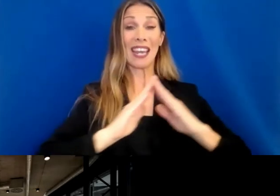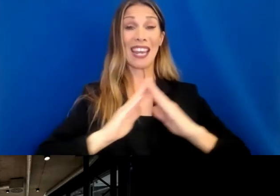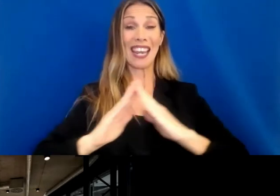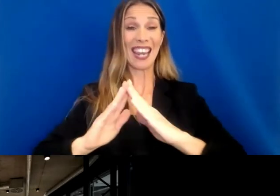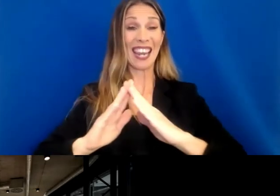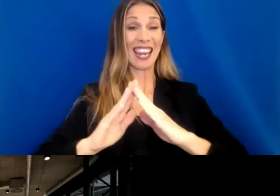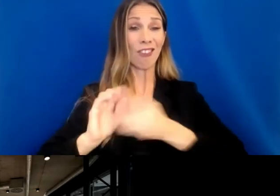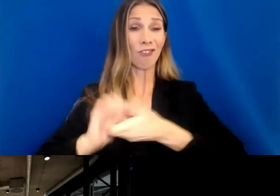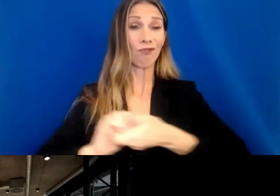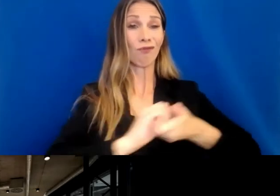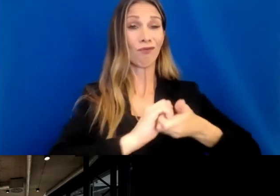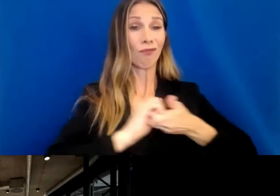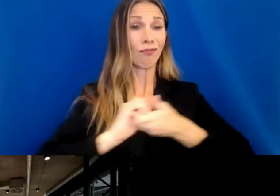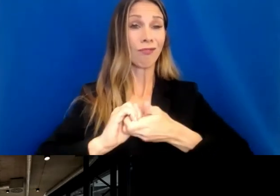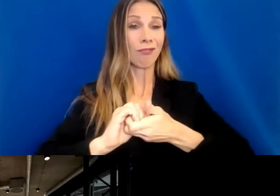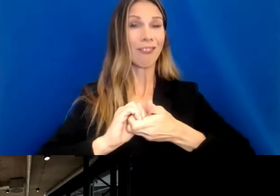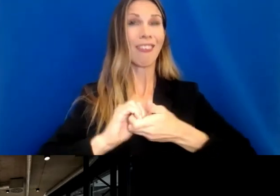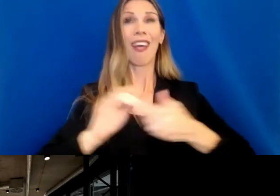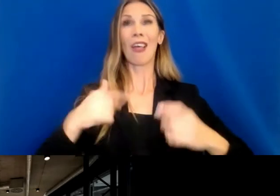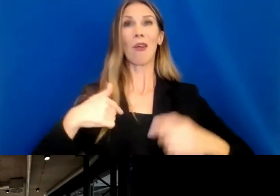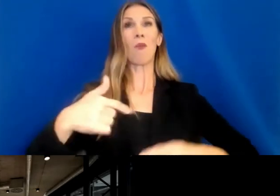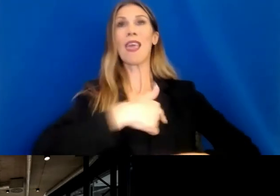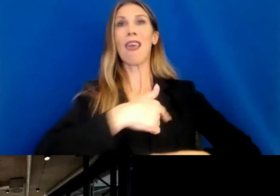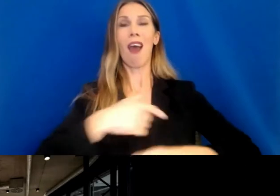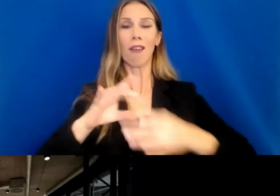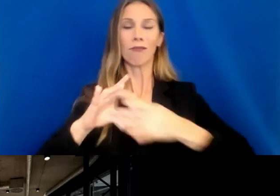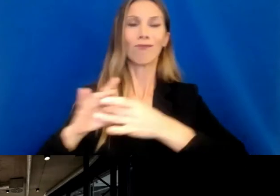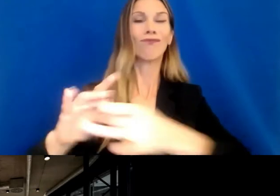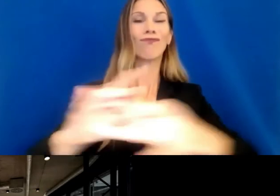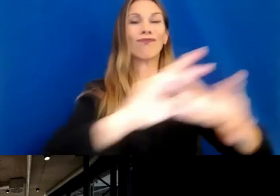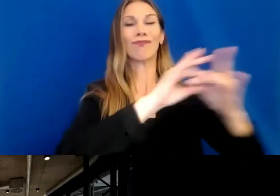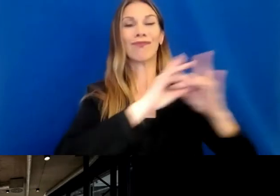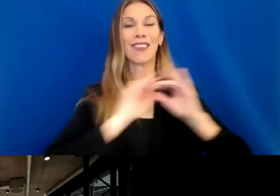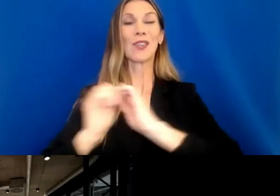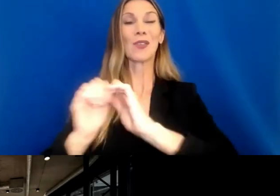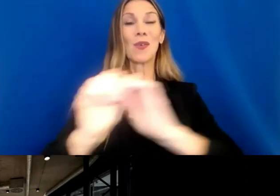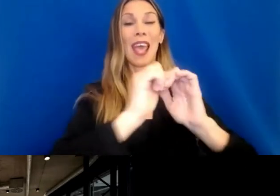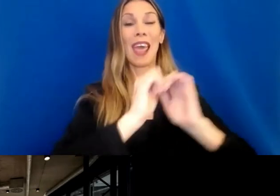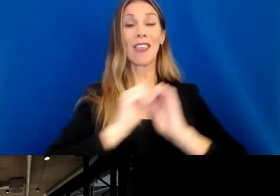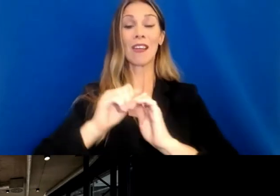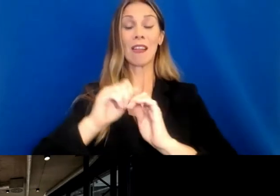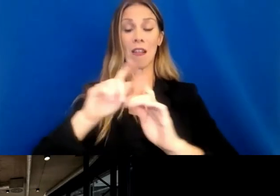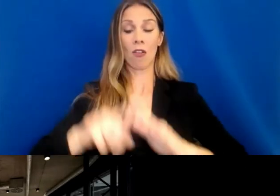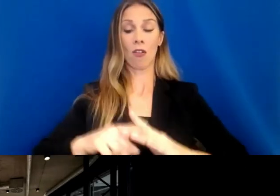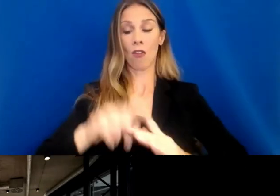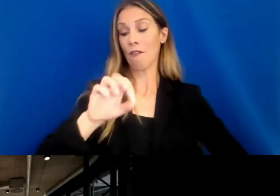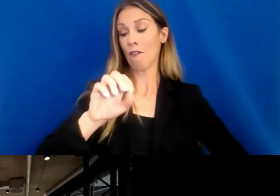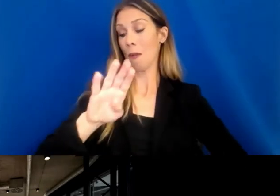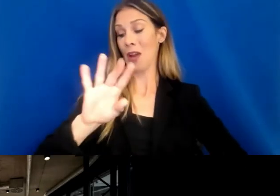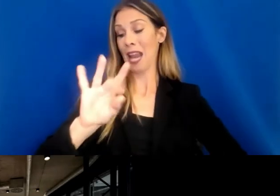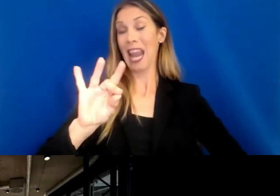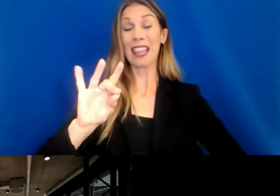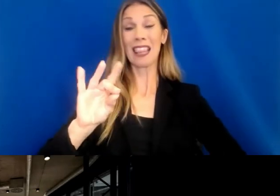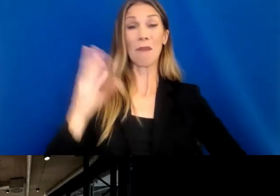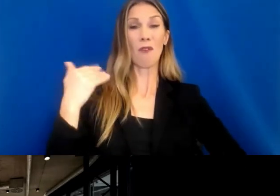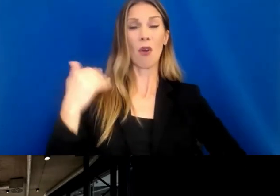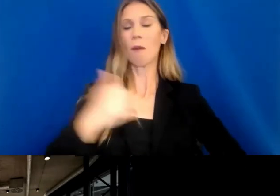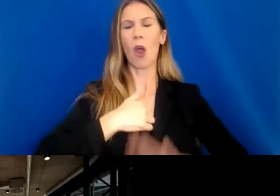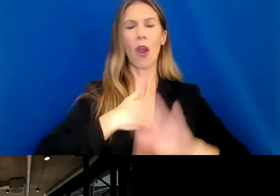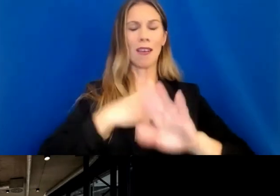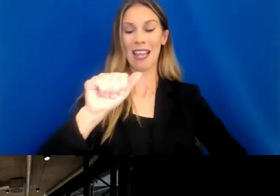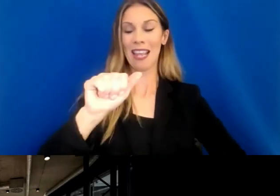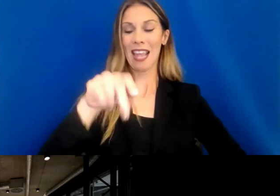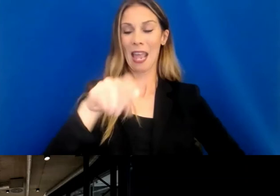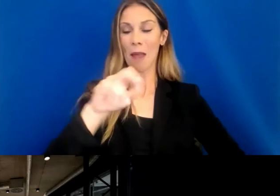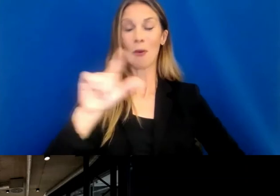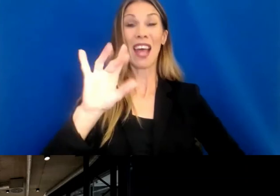Think of it as an island together from February 8th and with pre-meeting start, April 8th